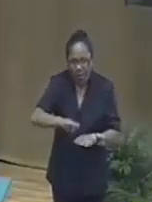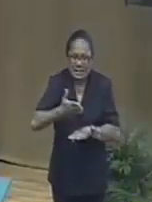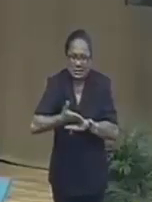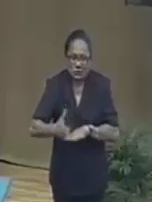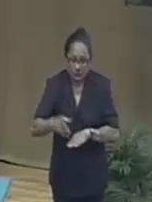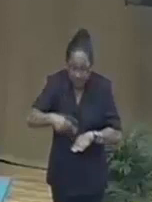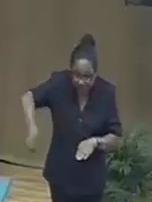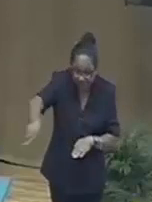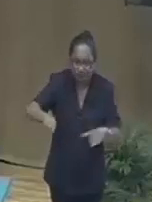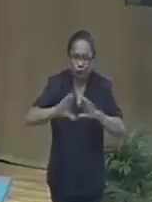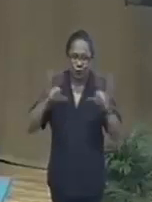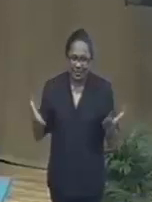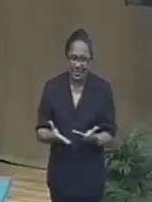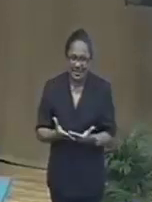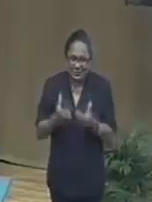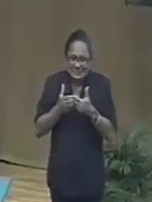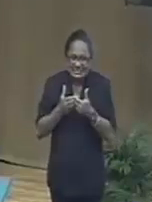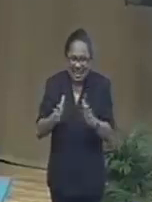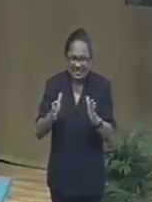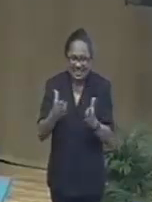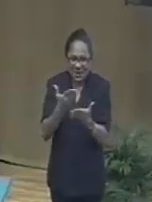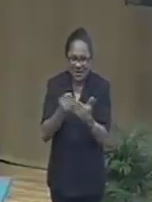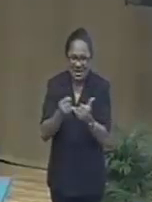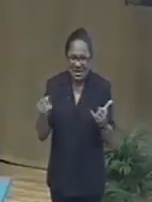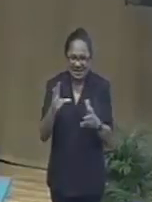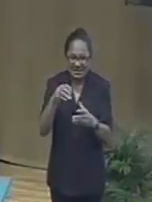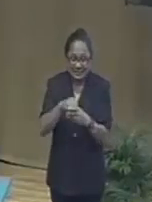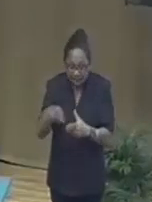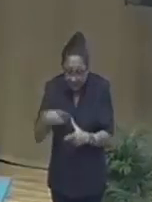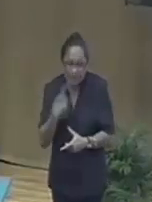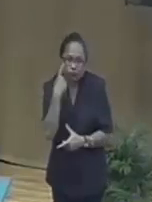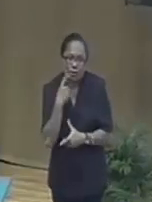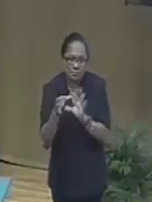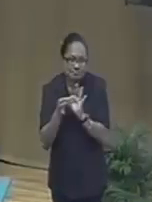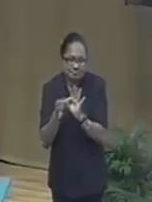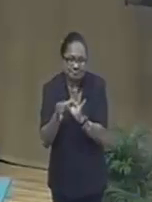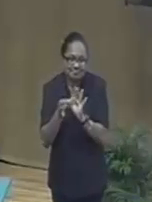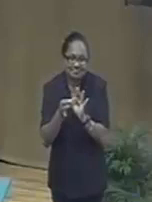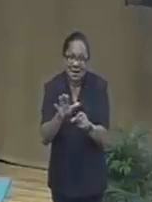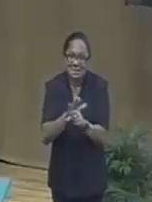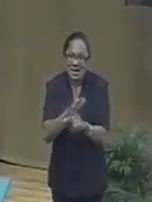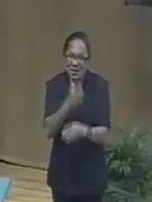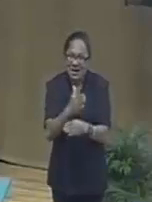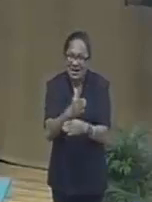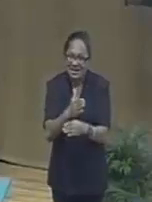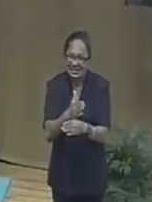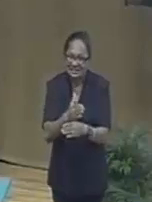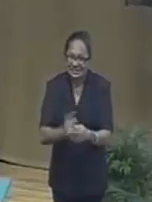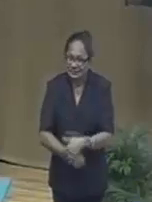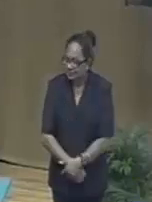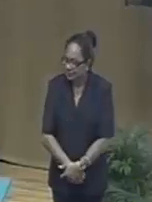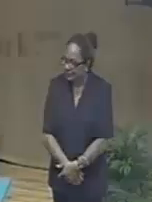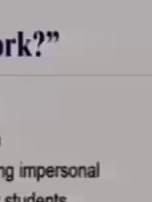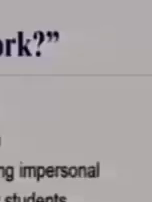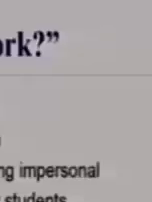together. We're going to go through it together, and we're going to try and make it work together. So that's what we decided to do at the beginning. All right, we're